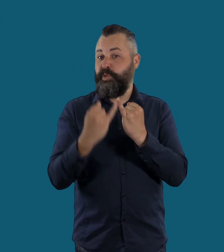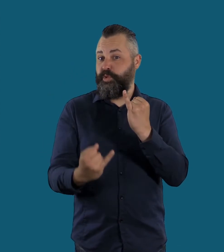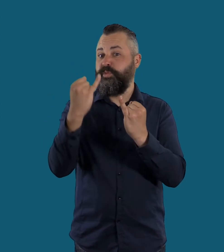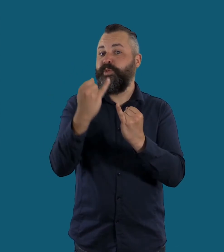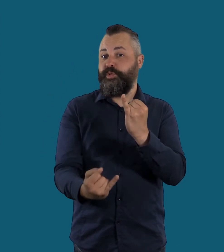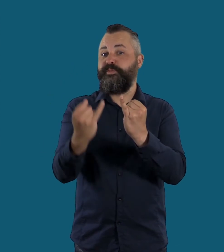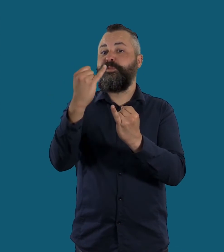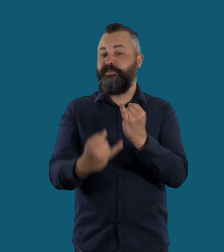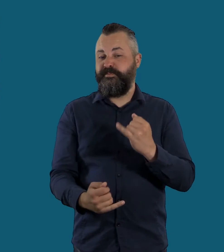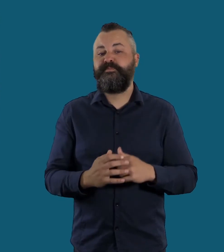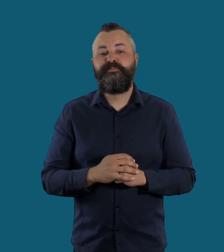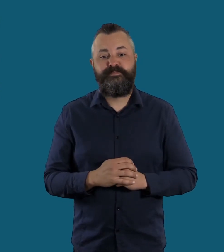bushfire disasters.